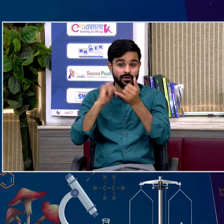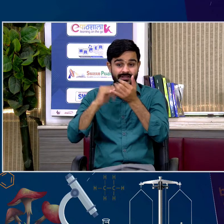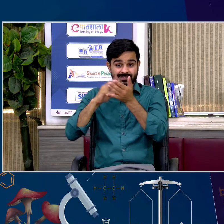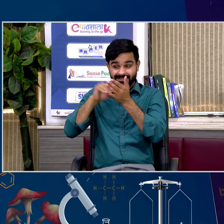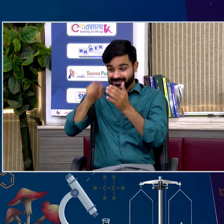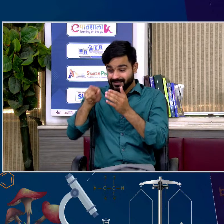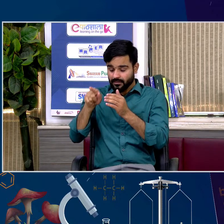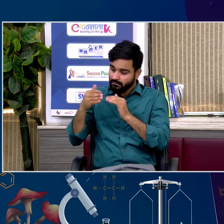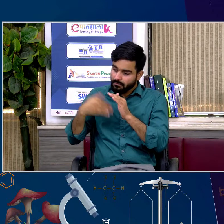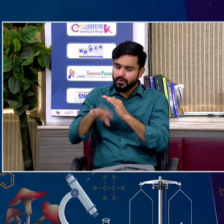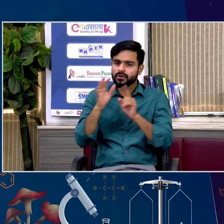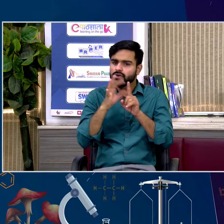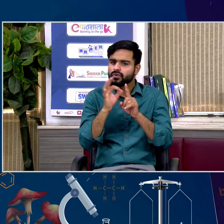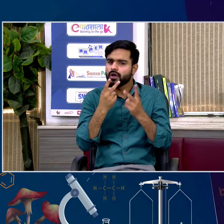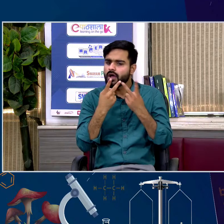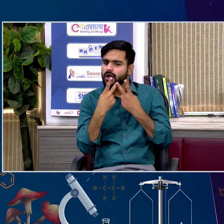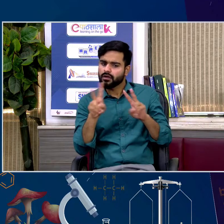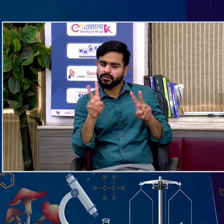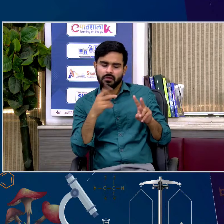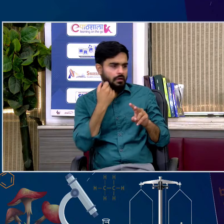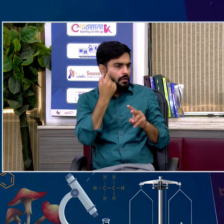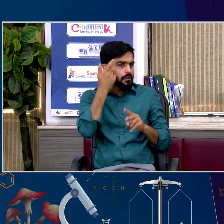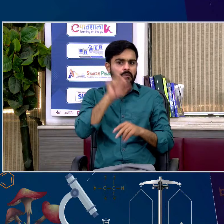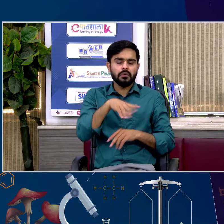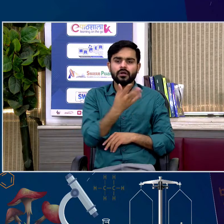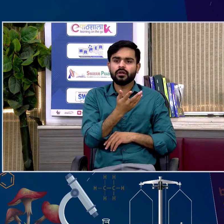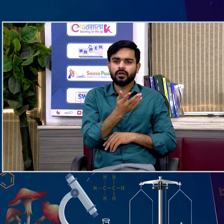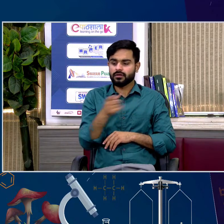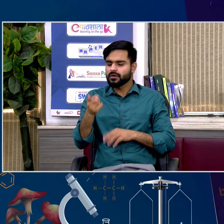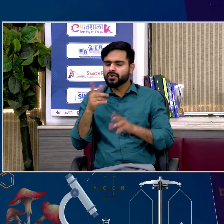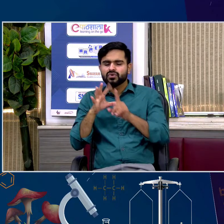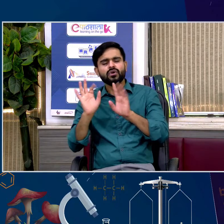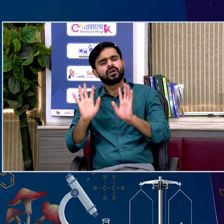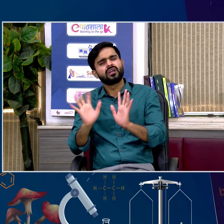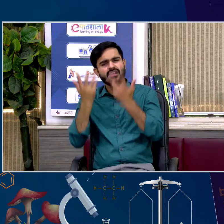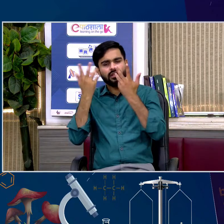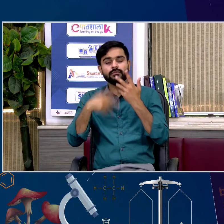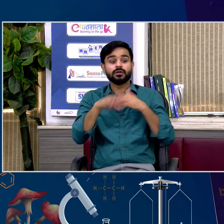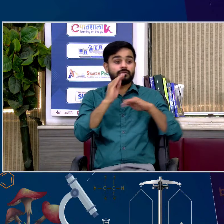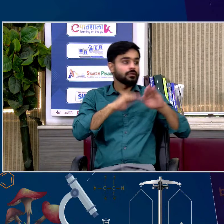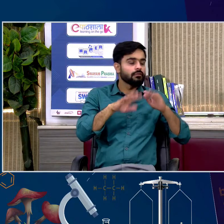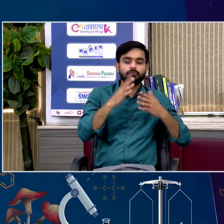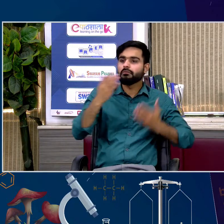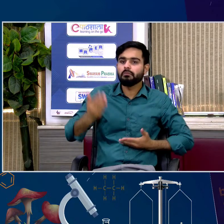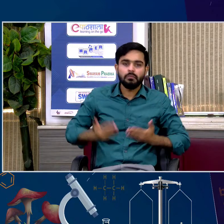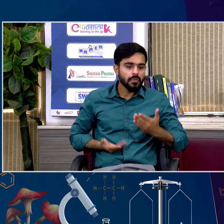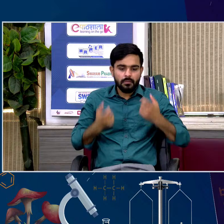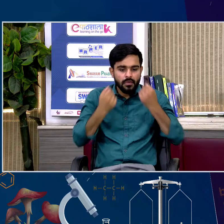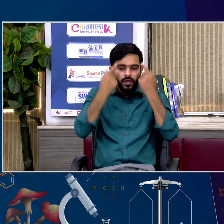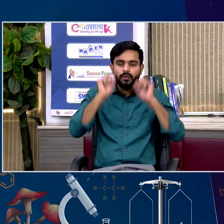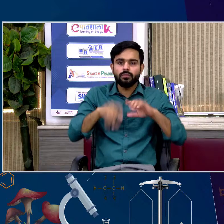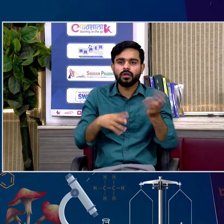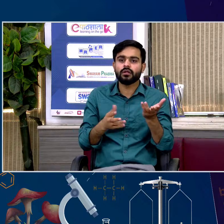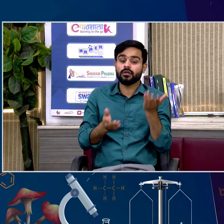some behaviors which other children may not understand. And because they don't understand, they don't do the behaviors themselves,